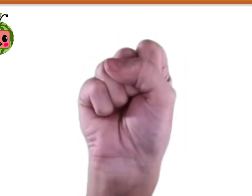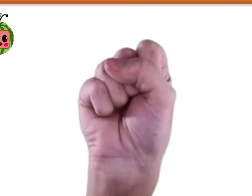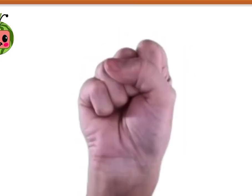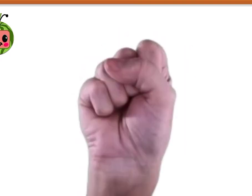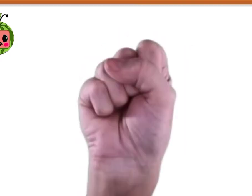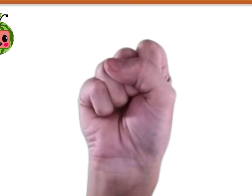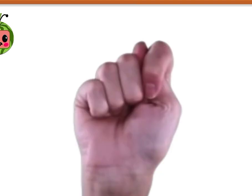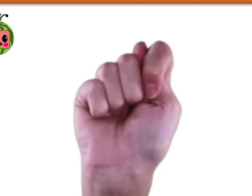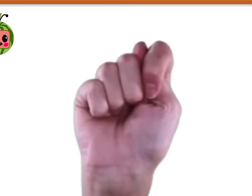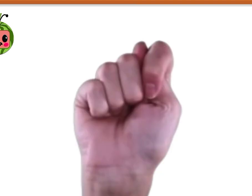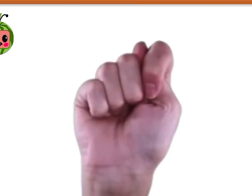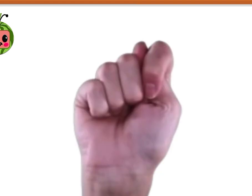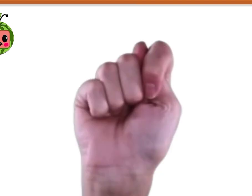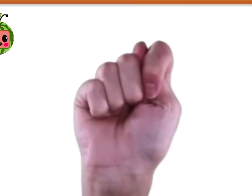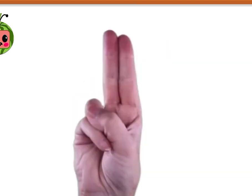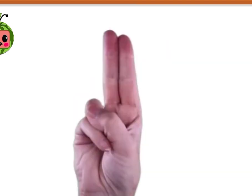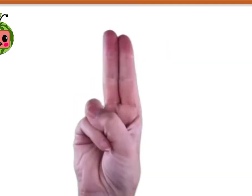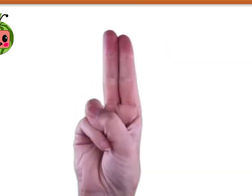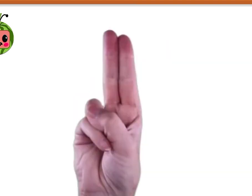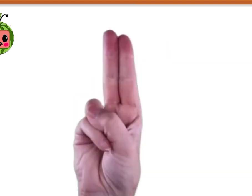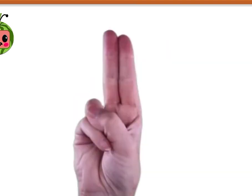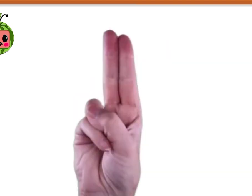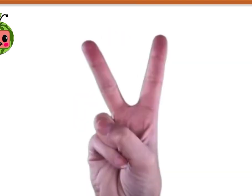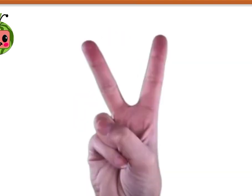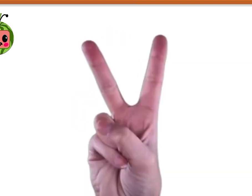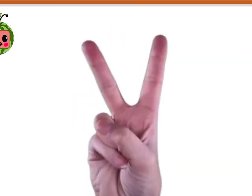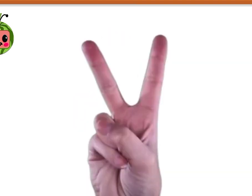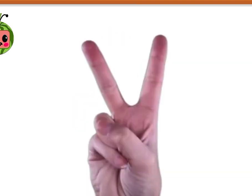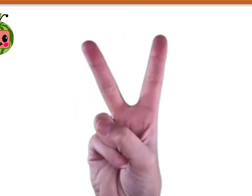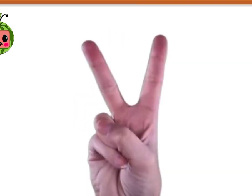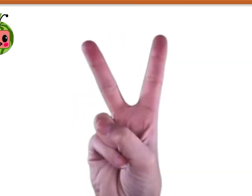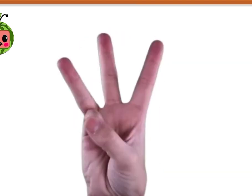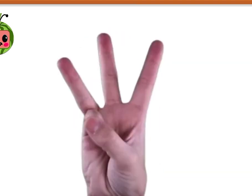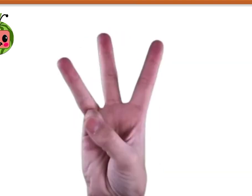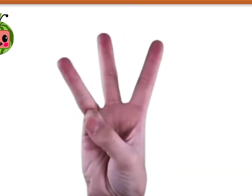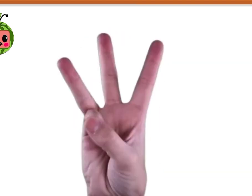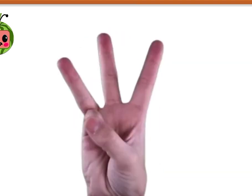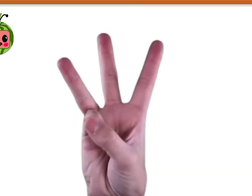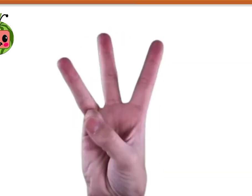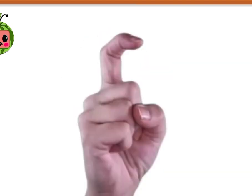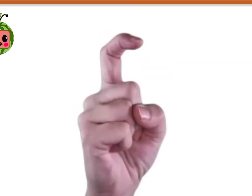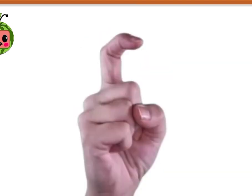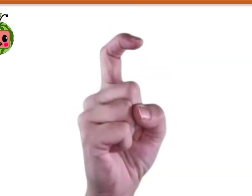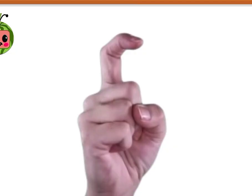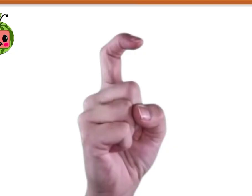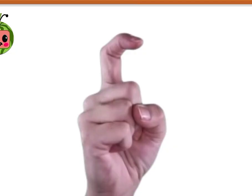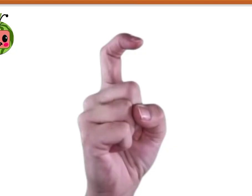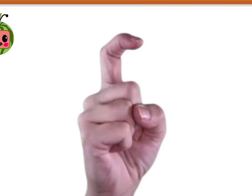S, T, U, V, W, X,